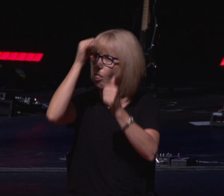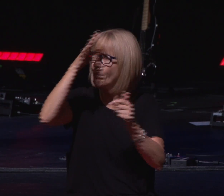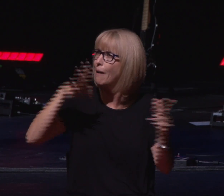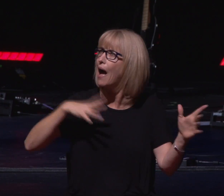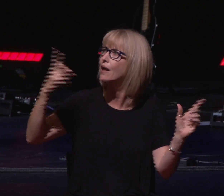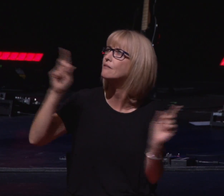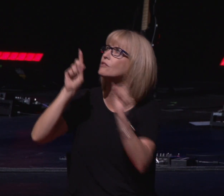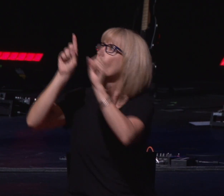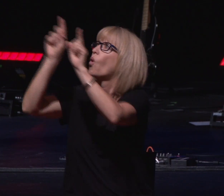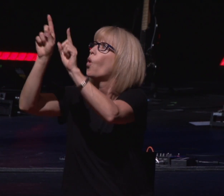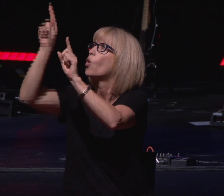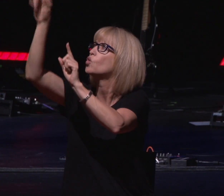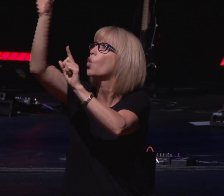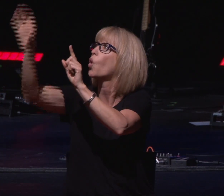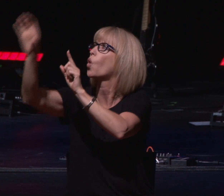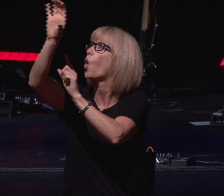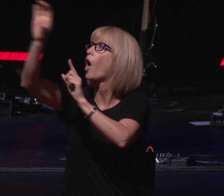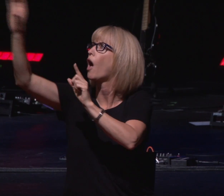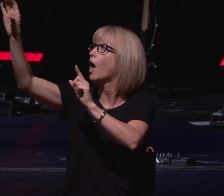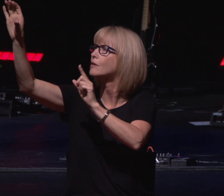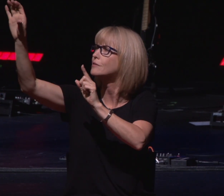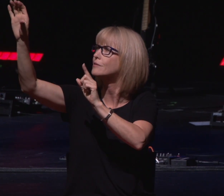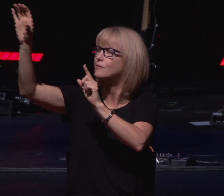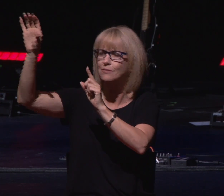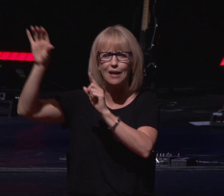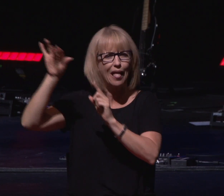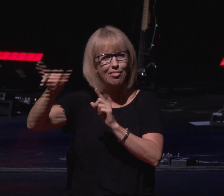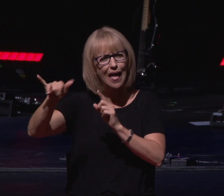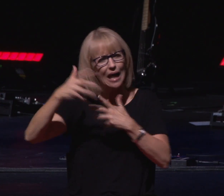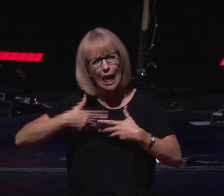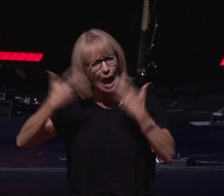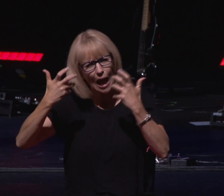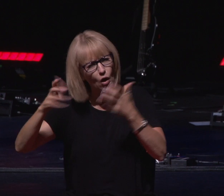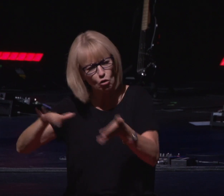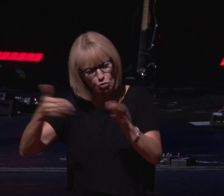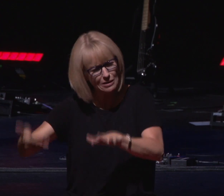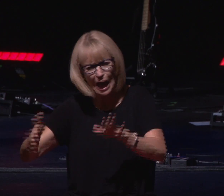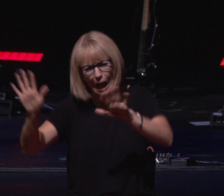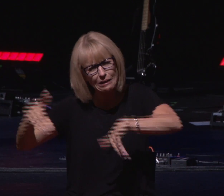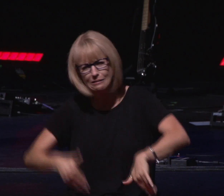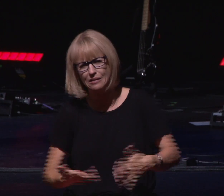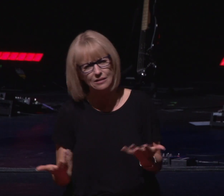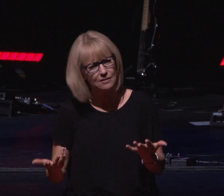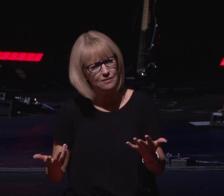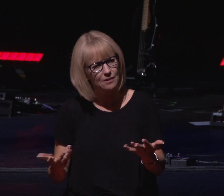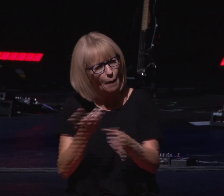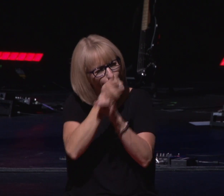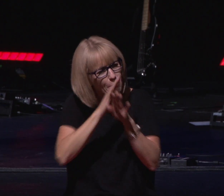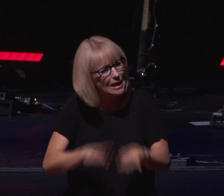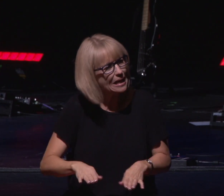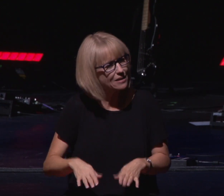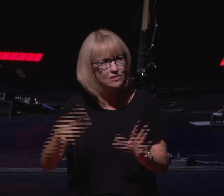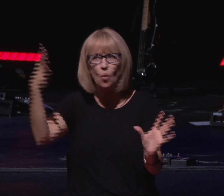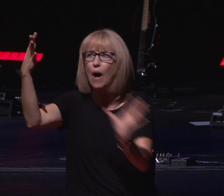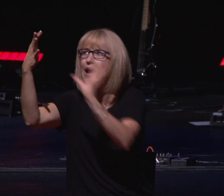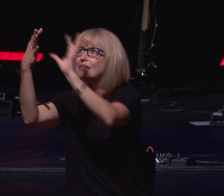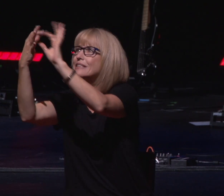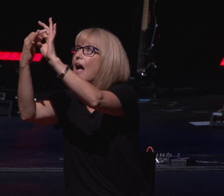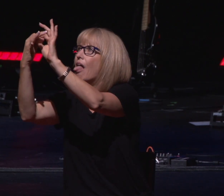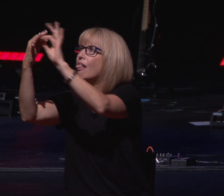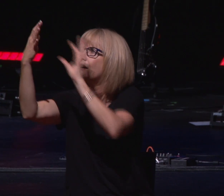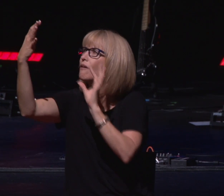cross by which he put to death their hostility. These words, there's peace. There's reconciliation.